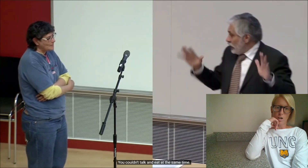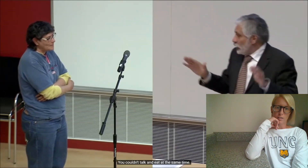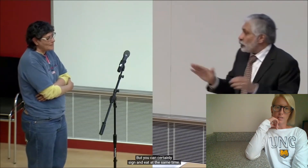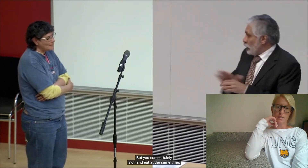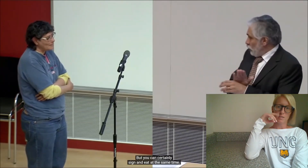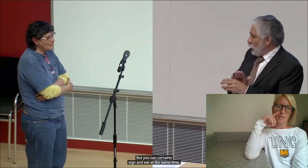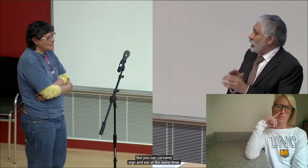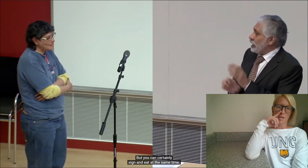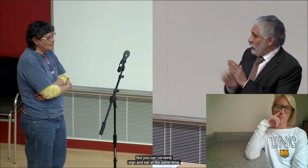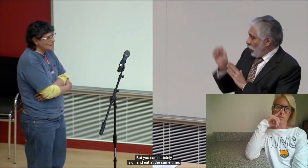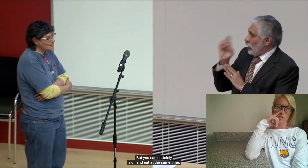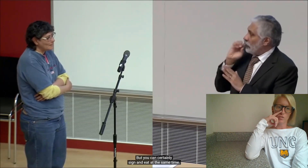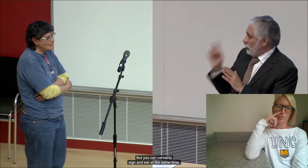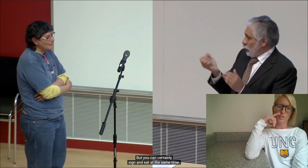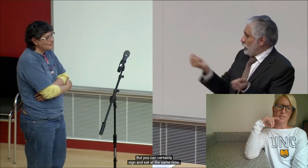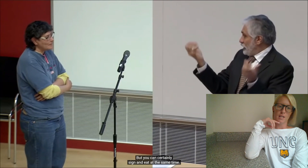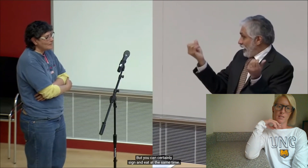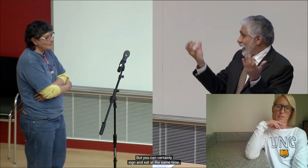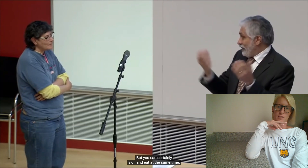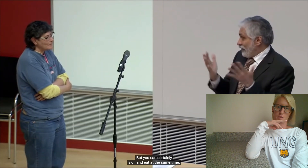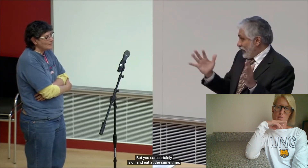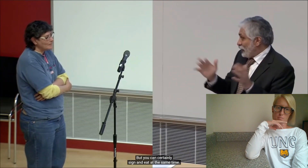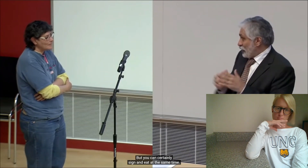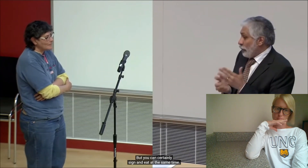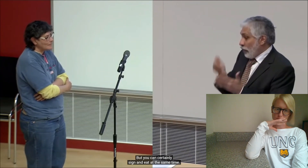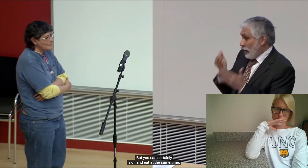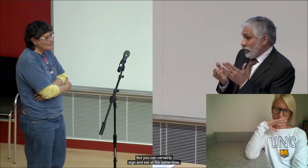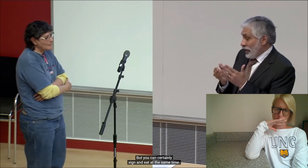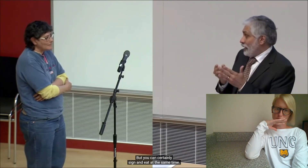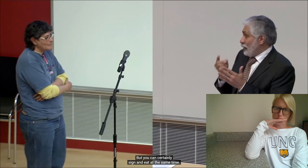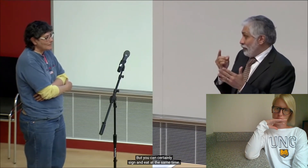same time, but you can certainly sign and eat at the same time.